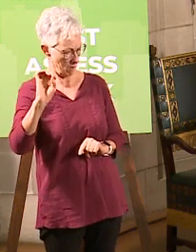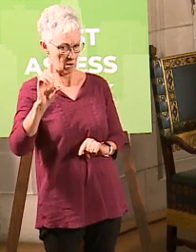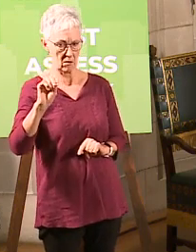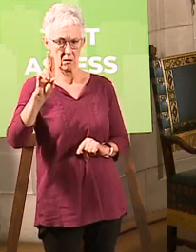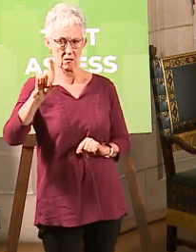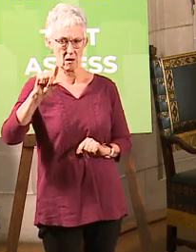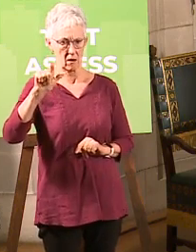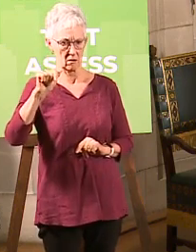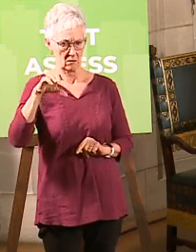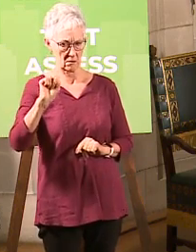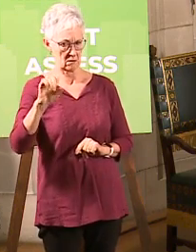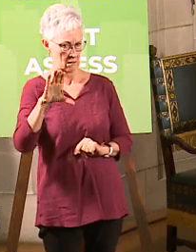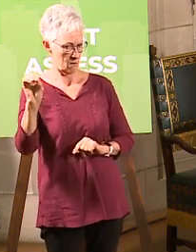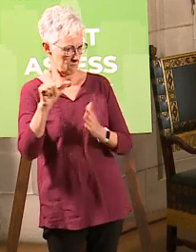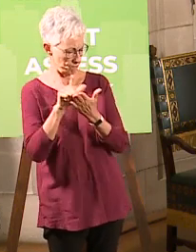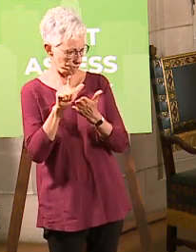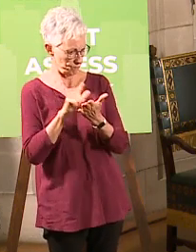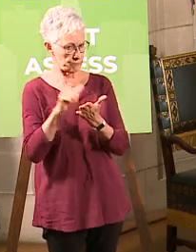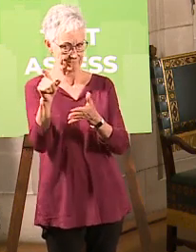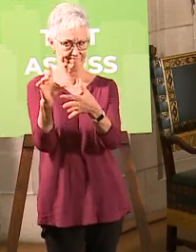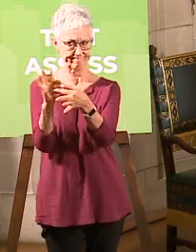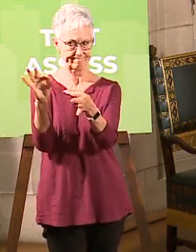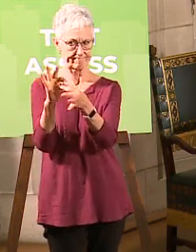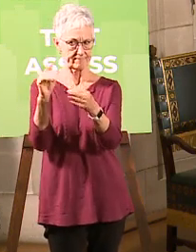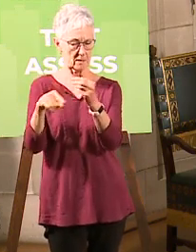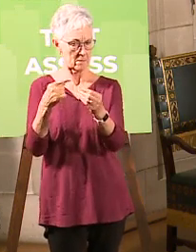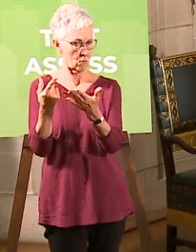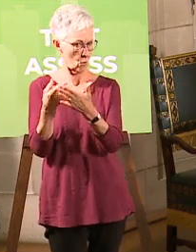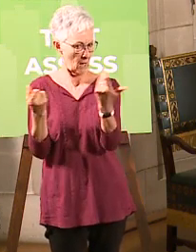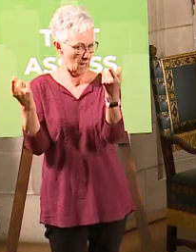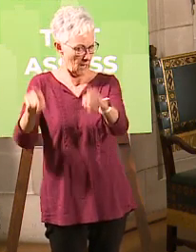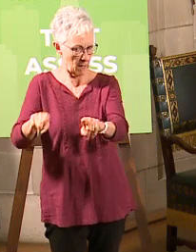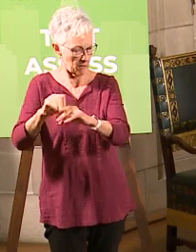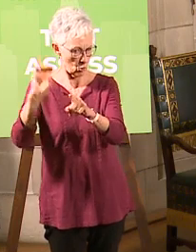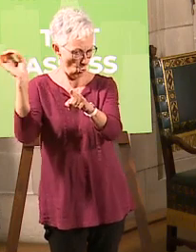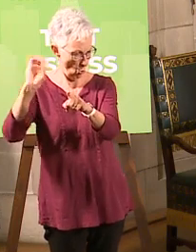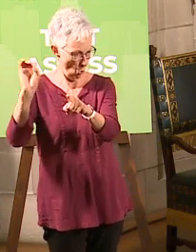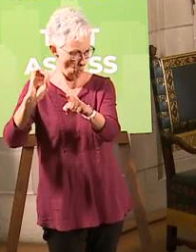make progress toward a more equal and just society.